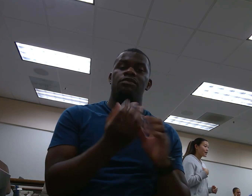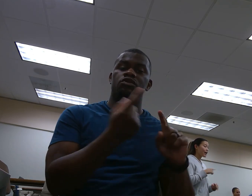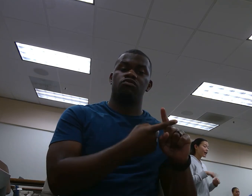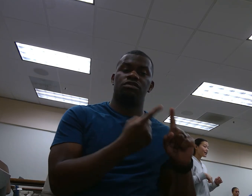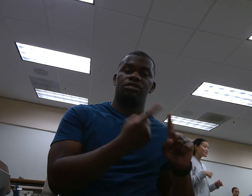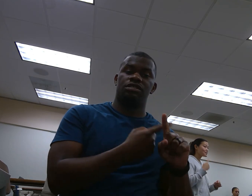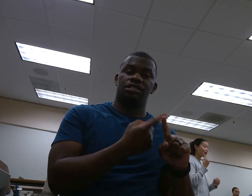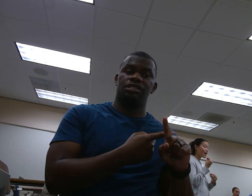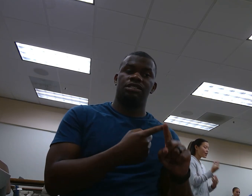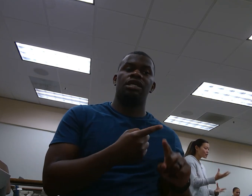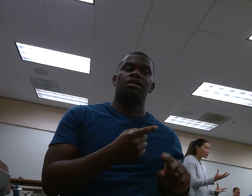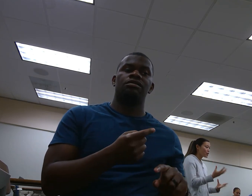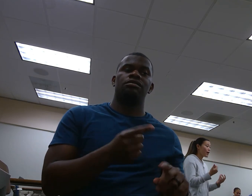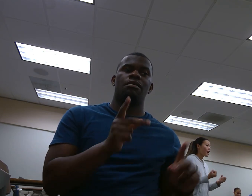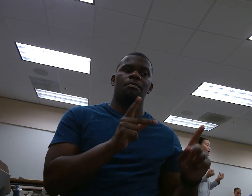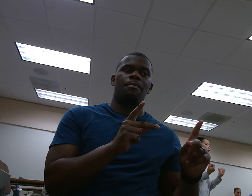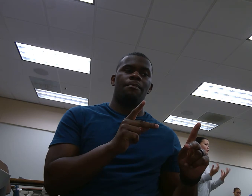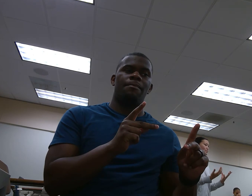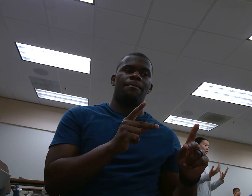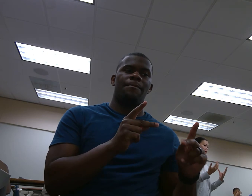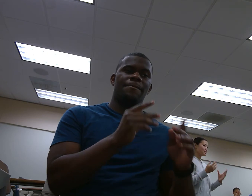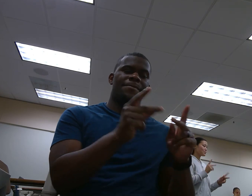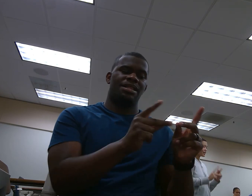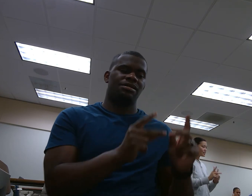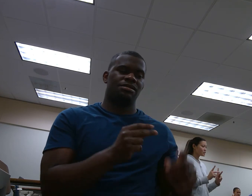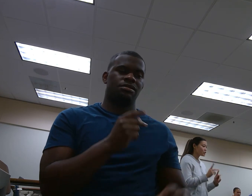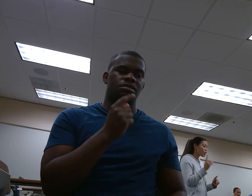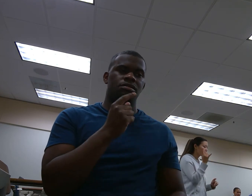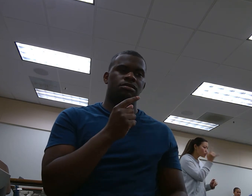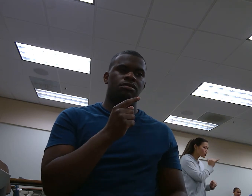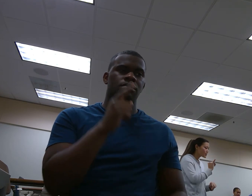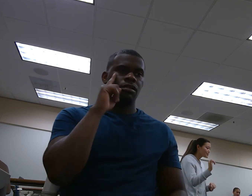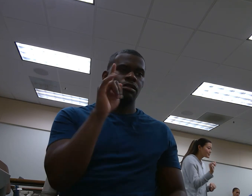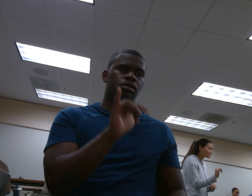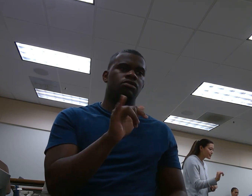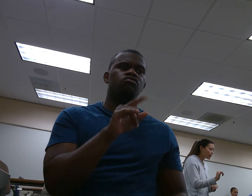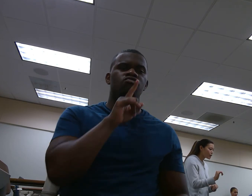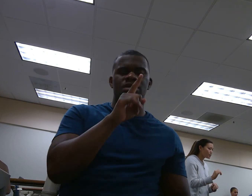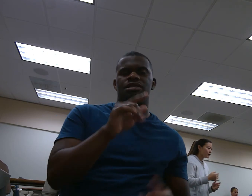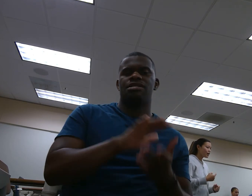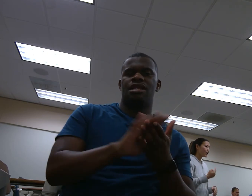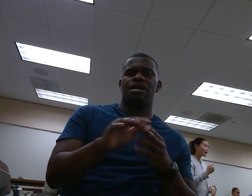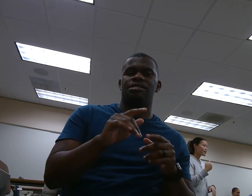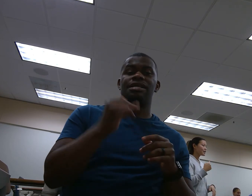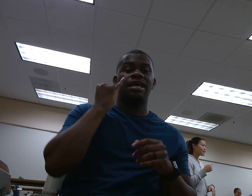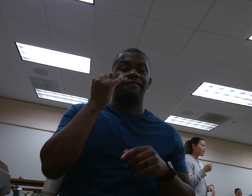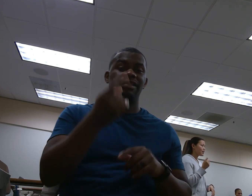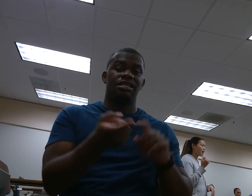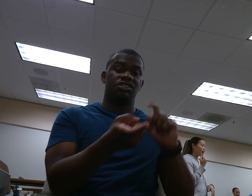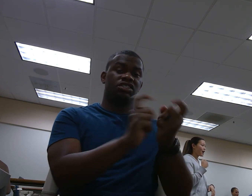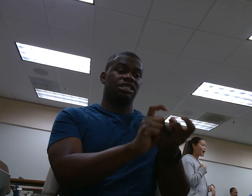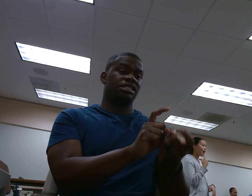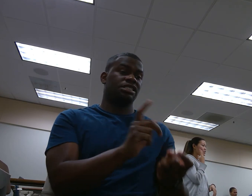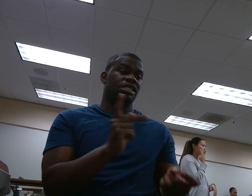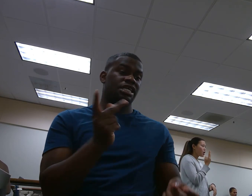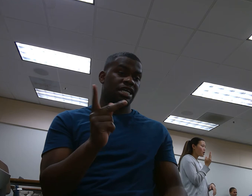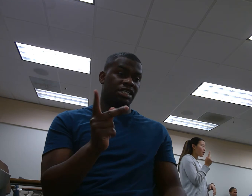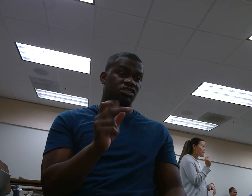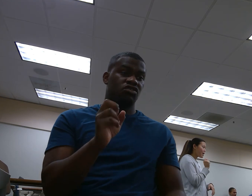they just changed this bathroom a little bit, or if they just changed that kitchen a little bit, or if they did not paint that one wall yellow. And so when you